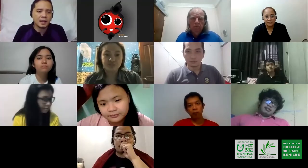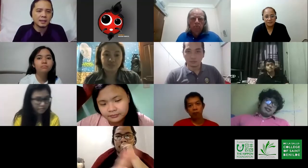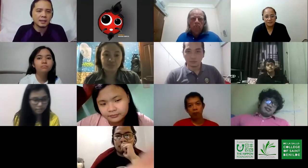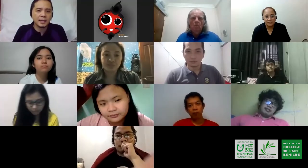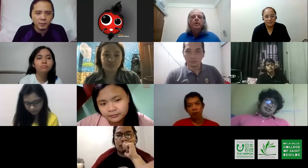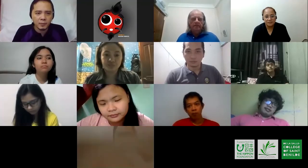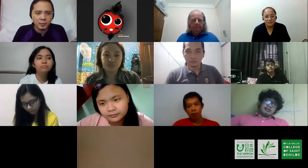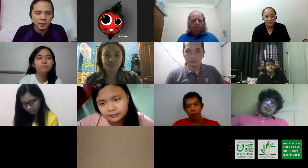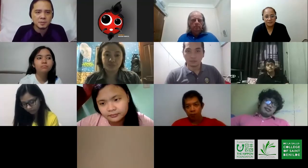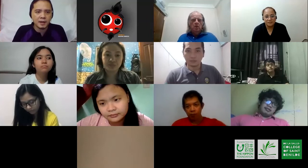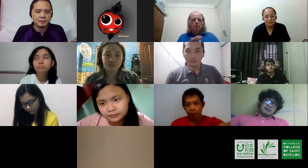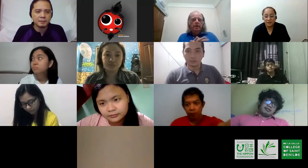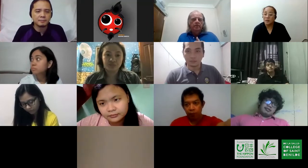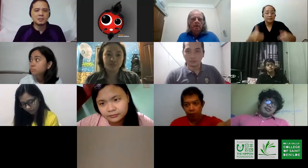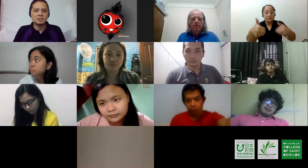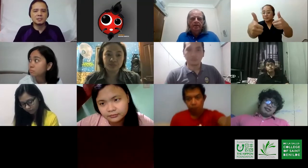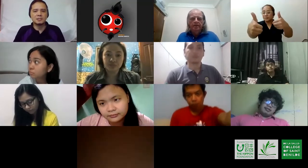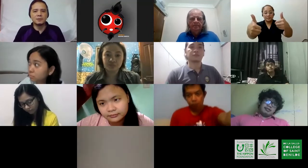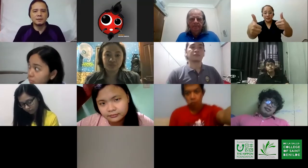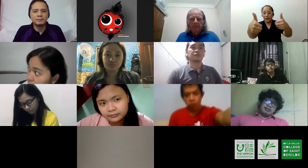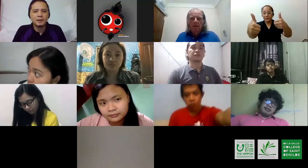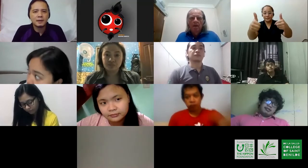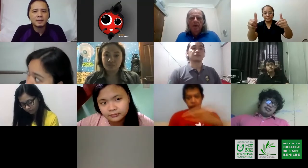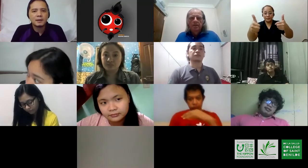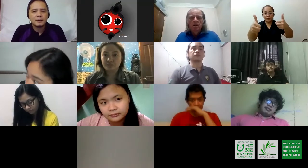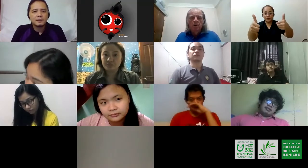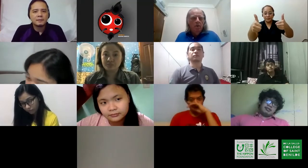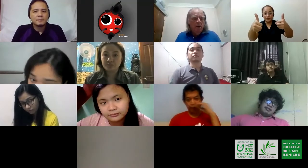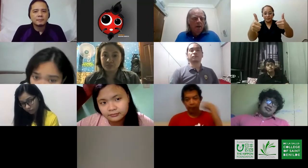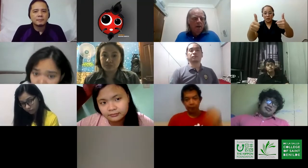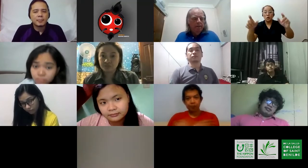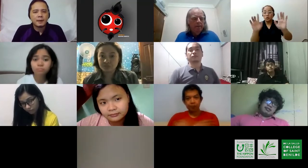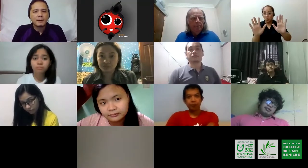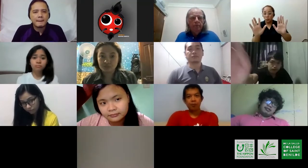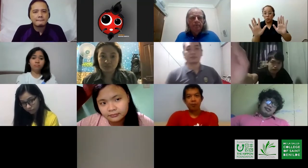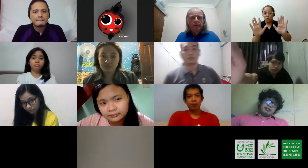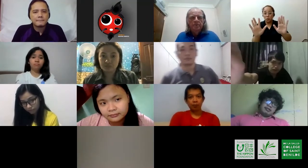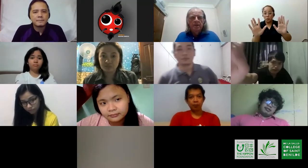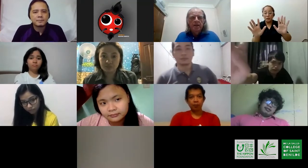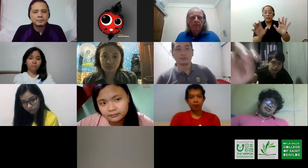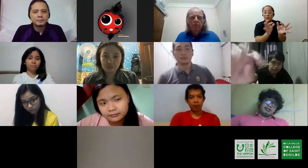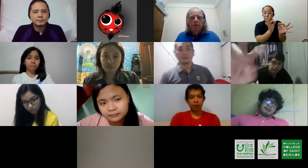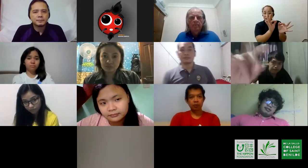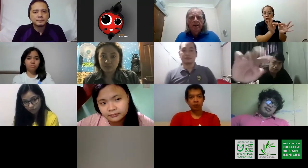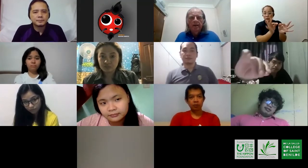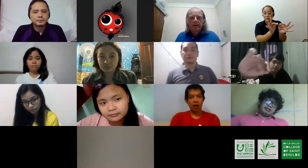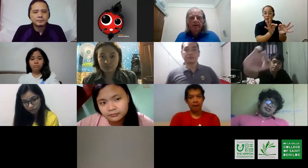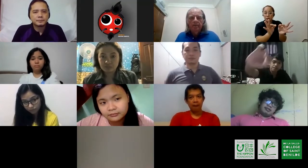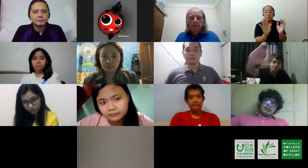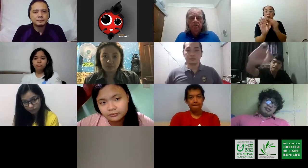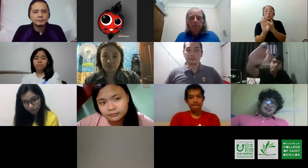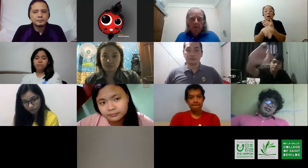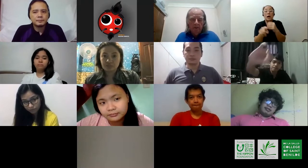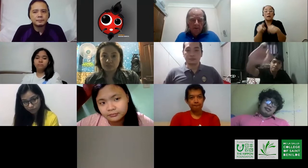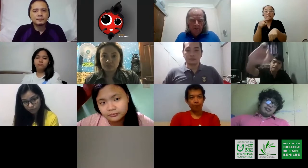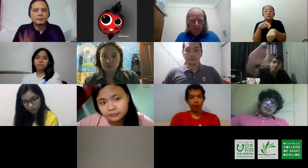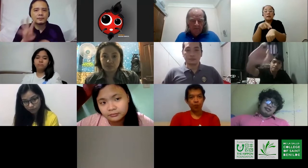on when he comes back. Okay, all right then. So the interpreters and I will come back at